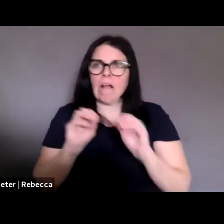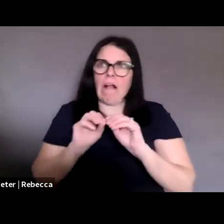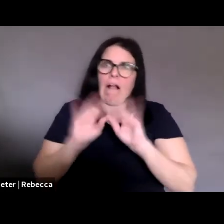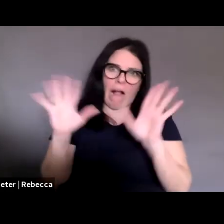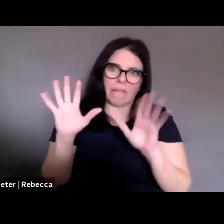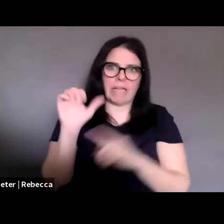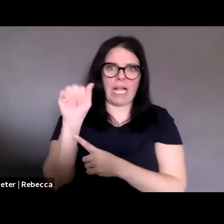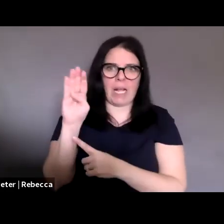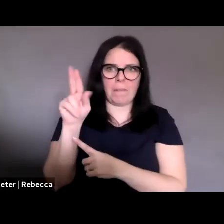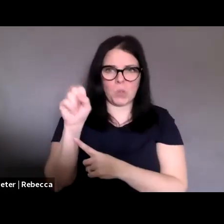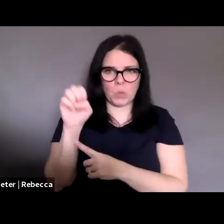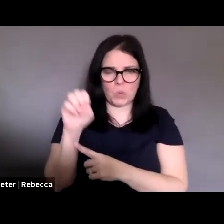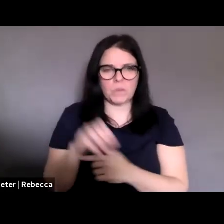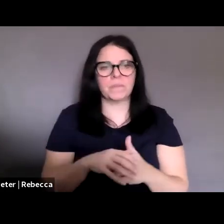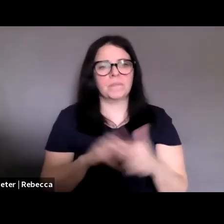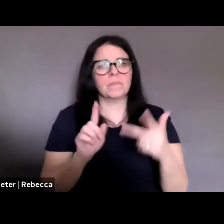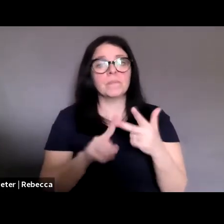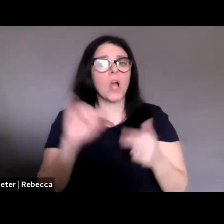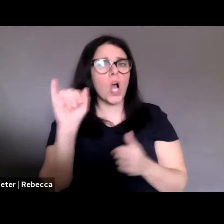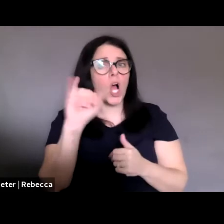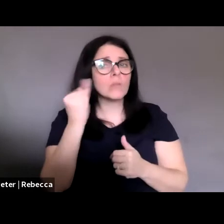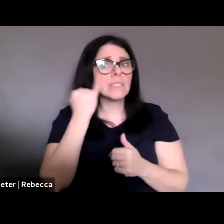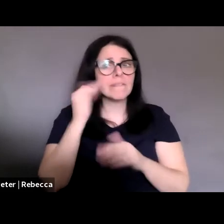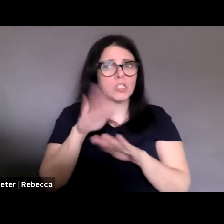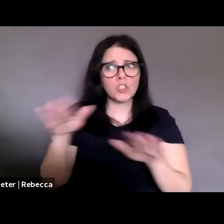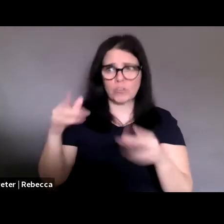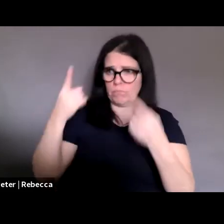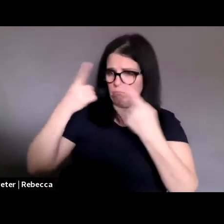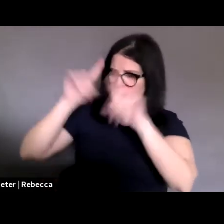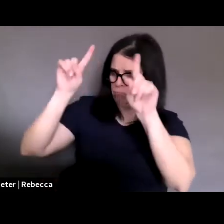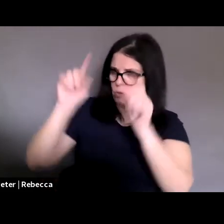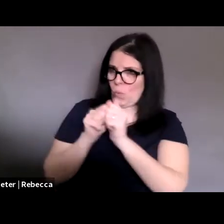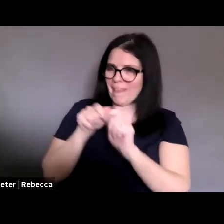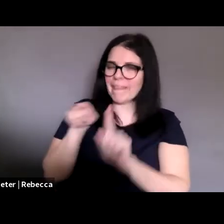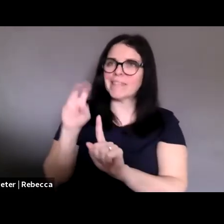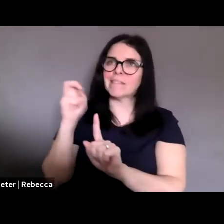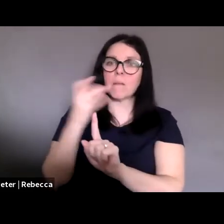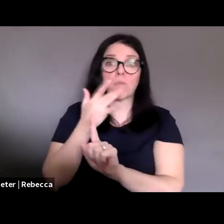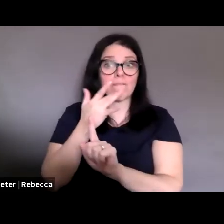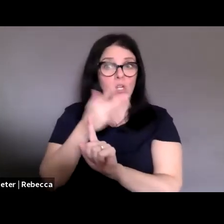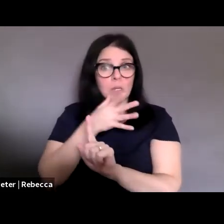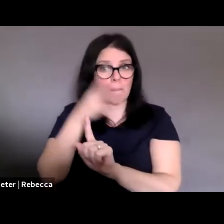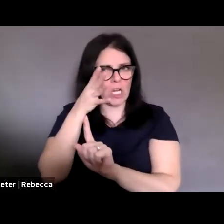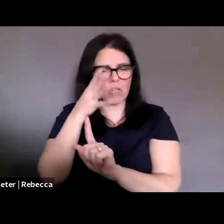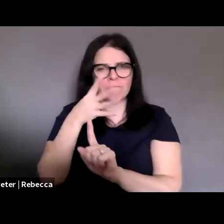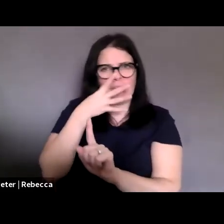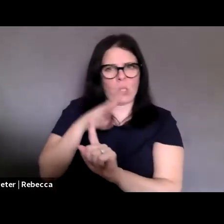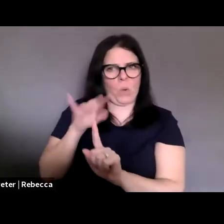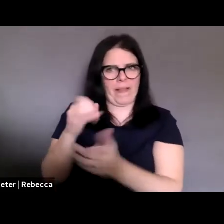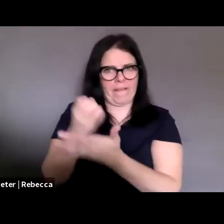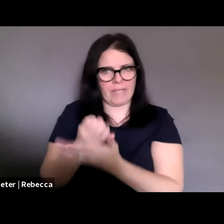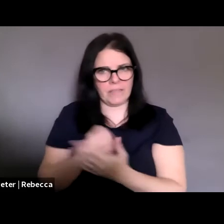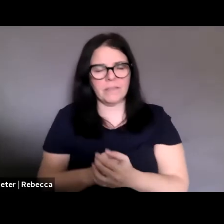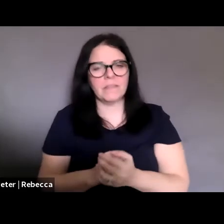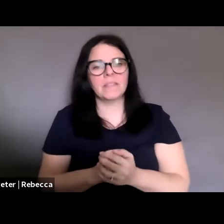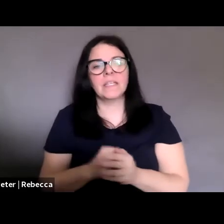evidence of children doing well in the care of the preferred parent. And you can look at some of the expert